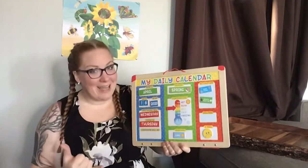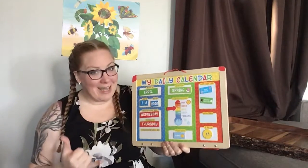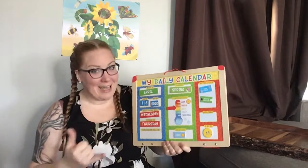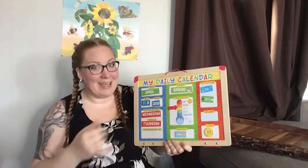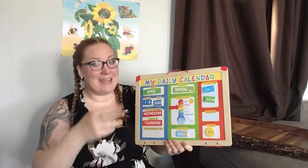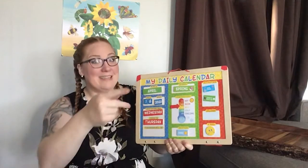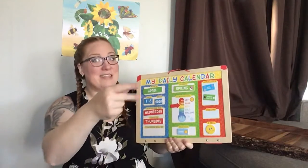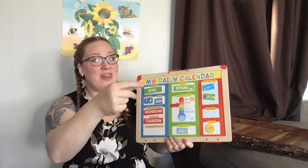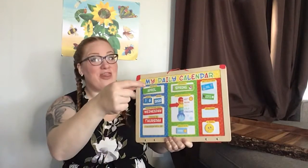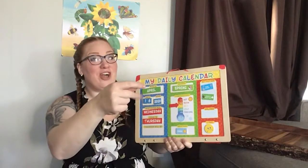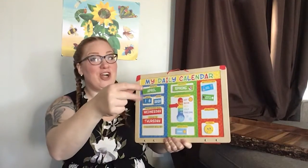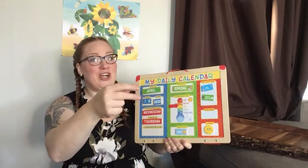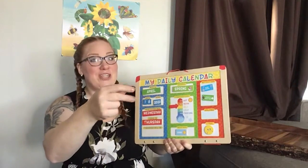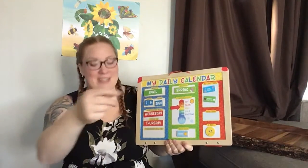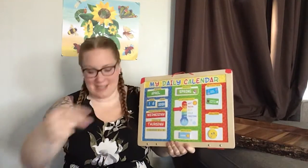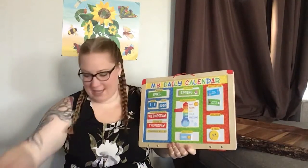Today is Thursday.